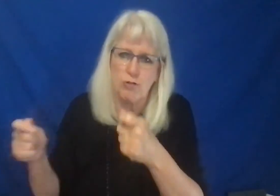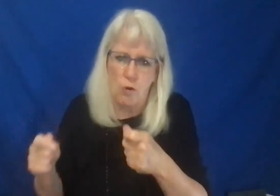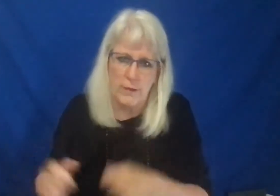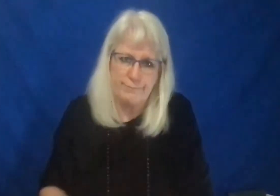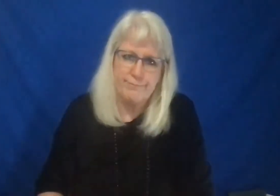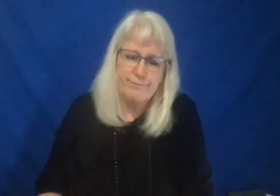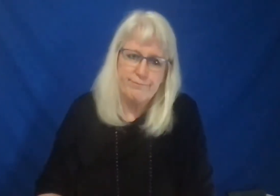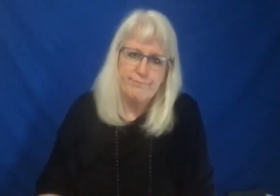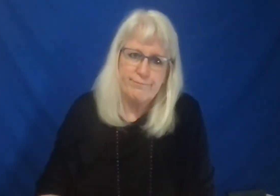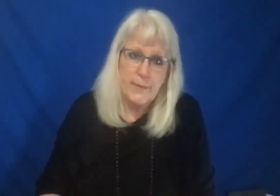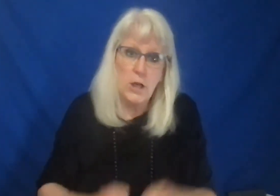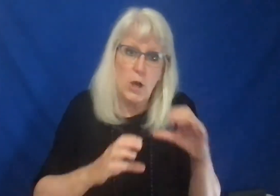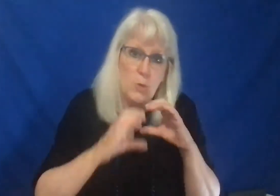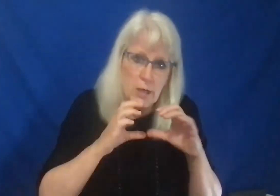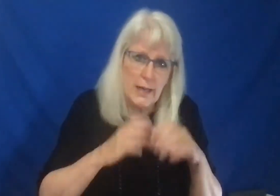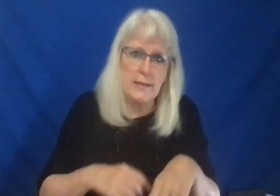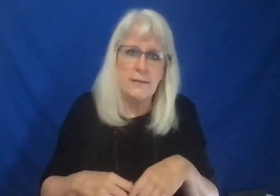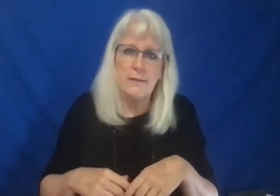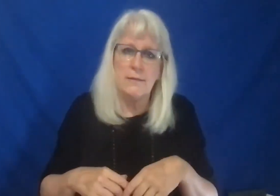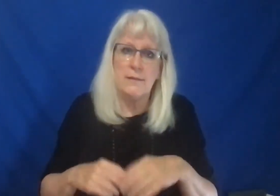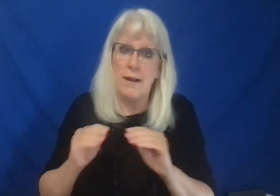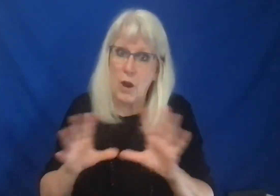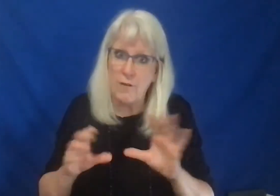of control. And so,